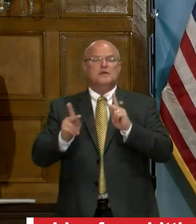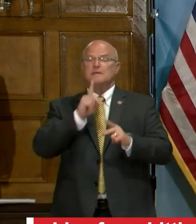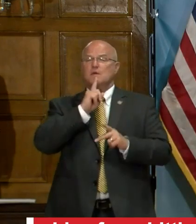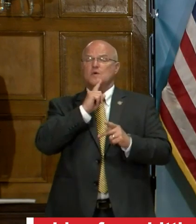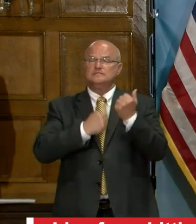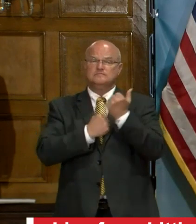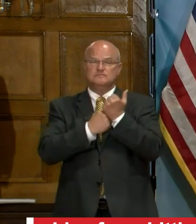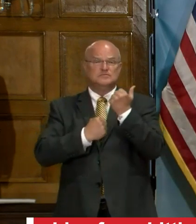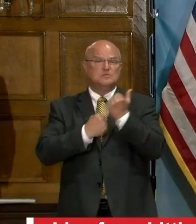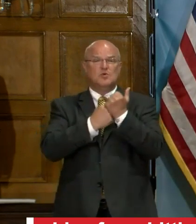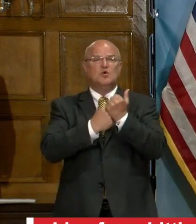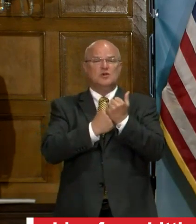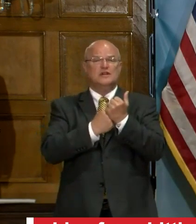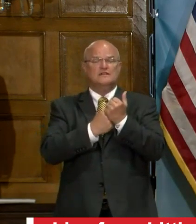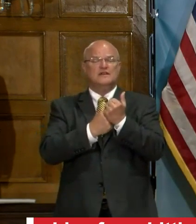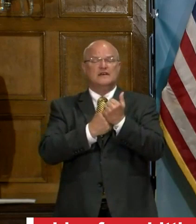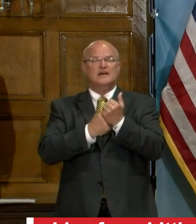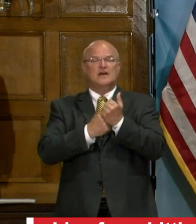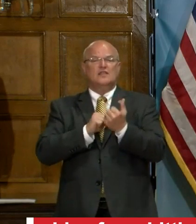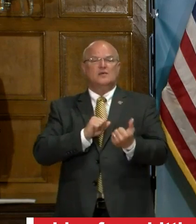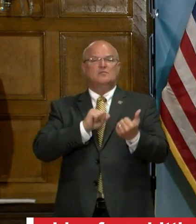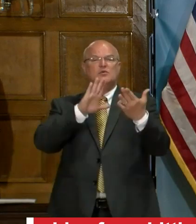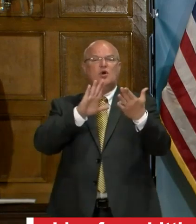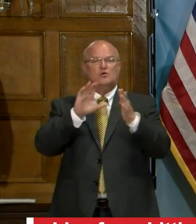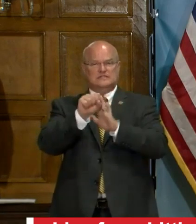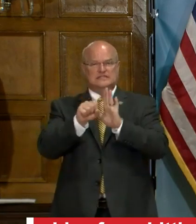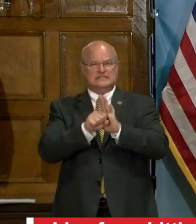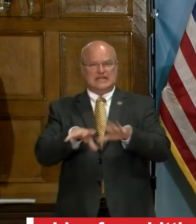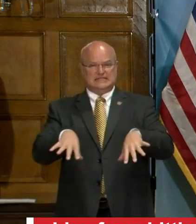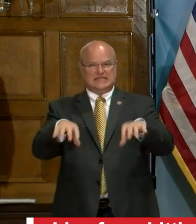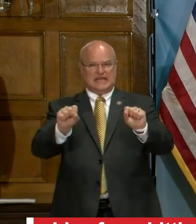really supportive of the approach that the state's taken.